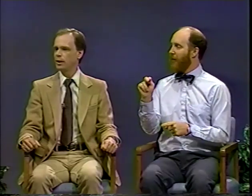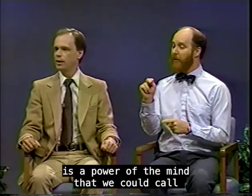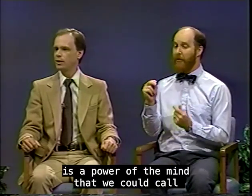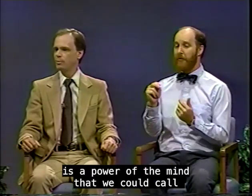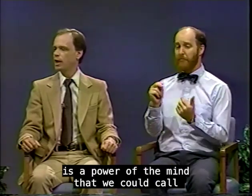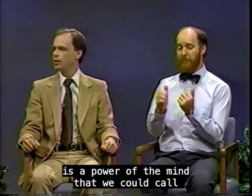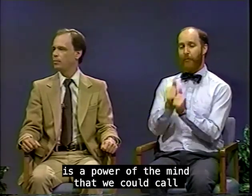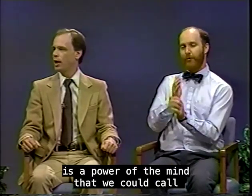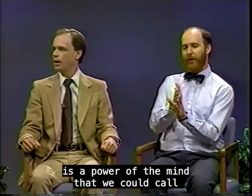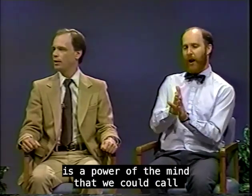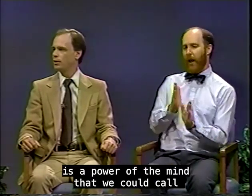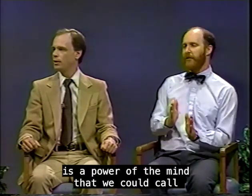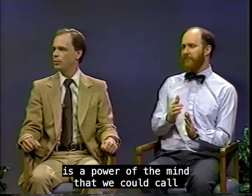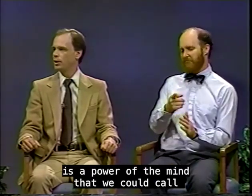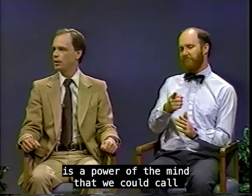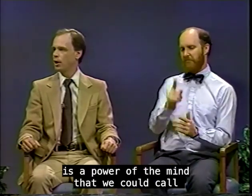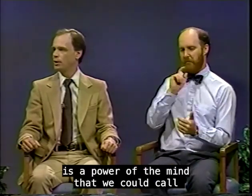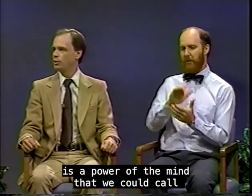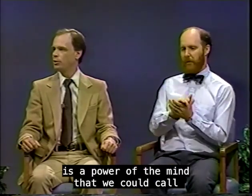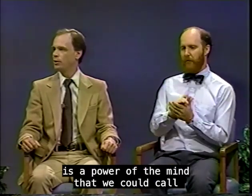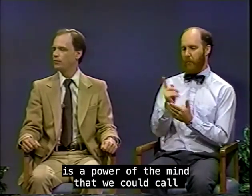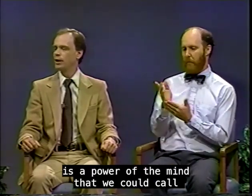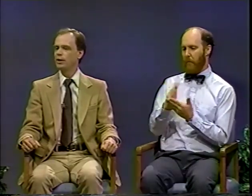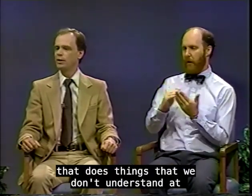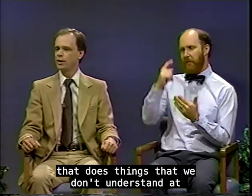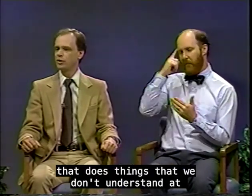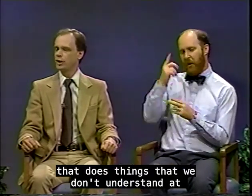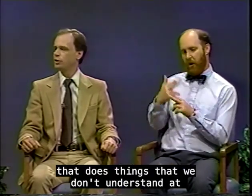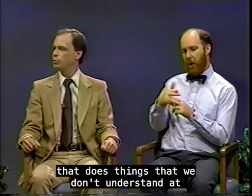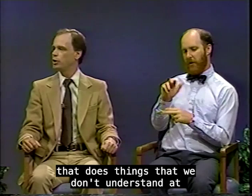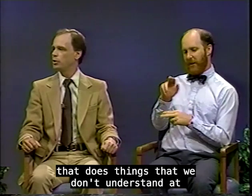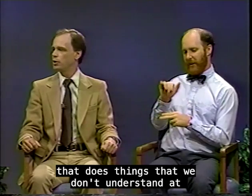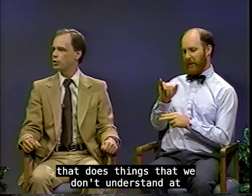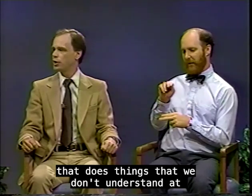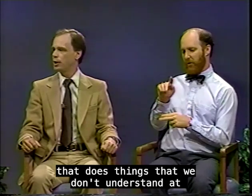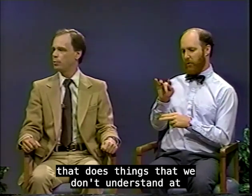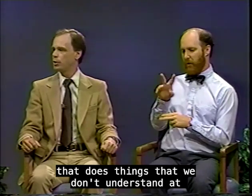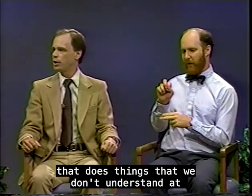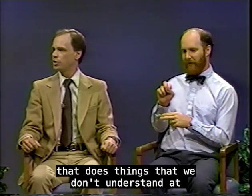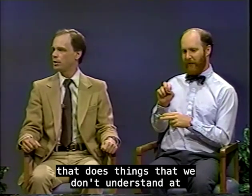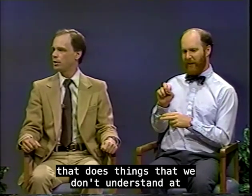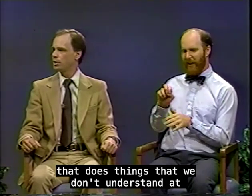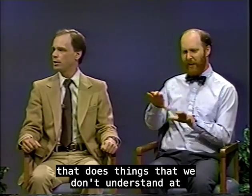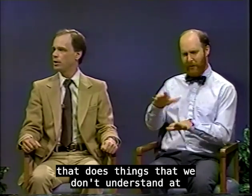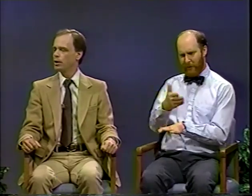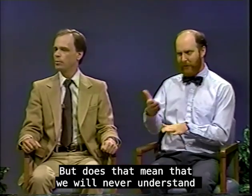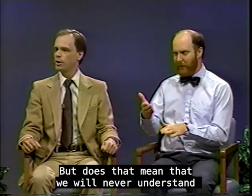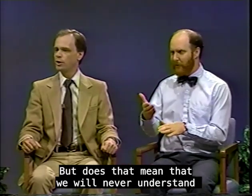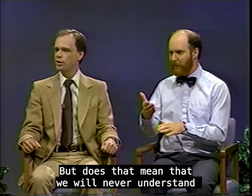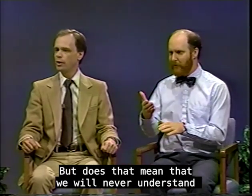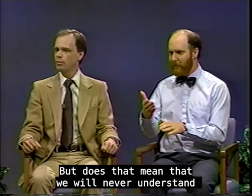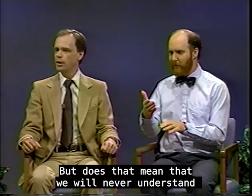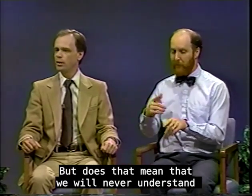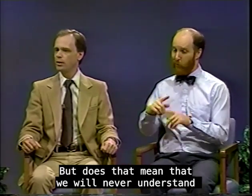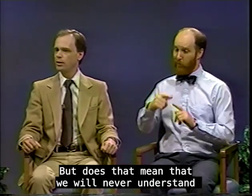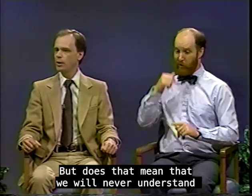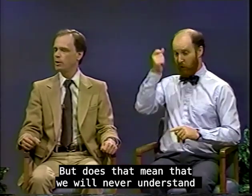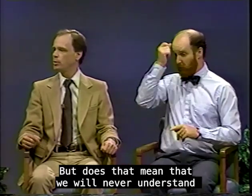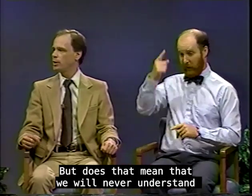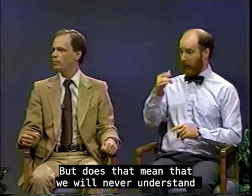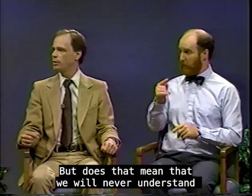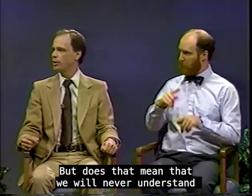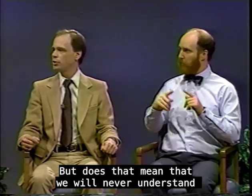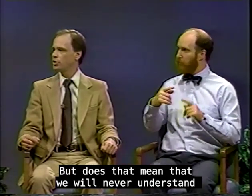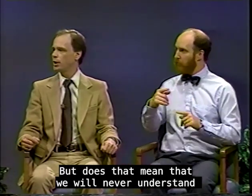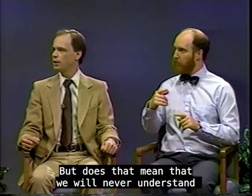there is a part of the mind that we could call intuitive that does things that we don't understand at present. But does that mean that